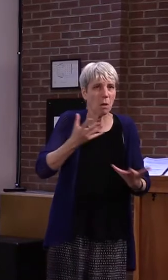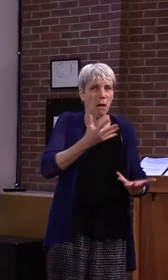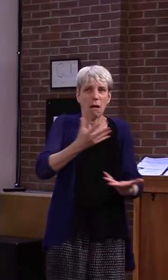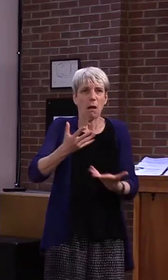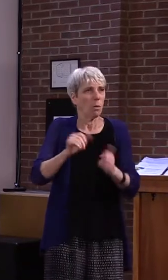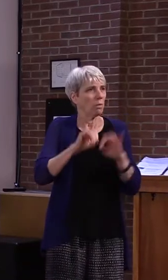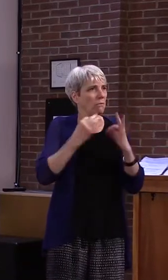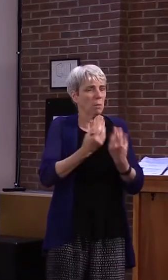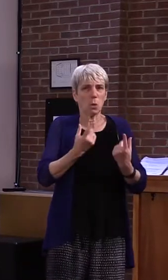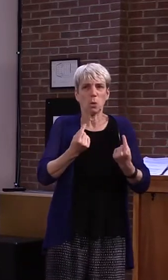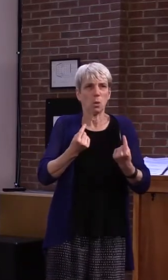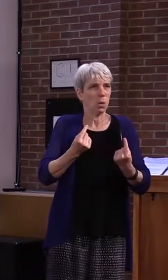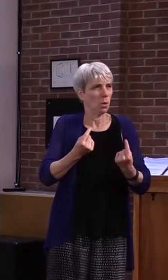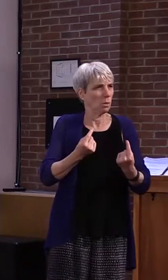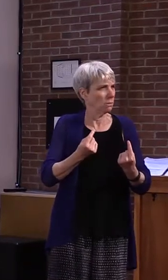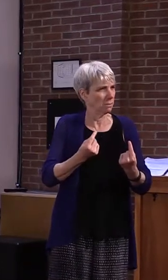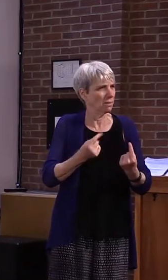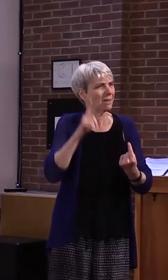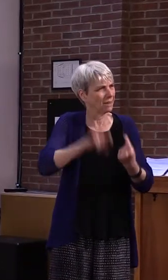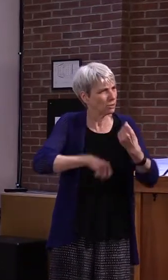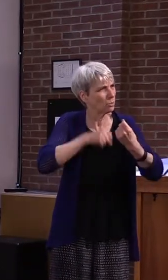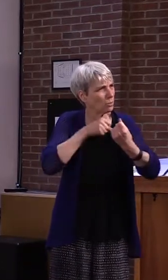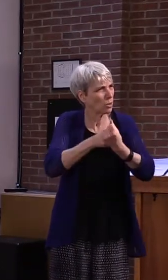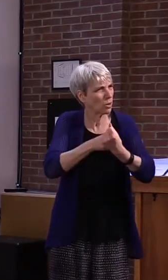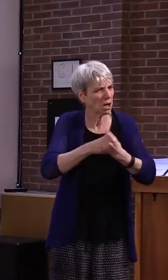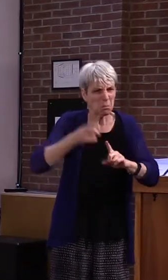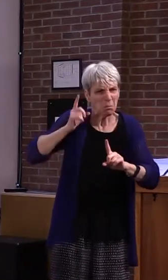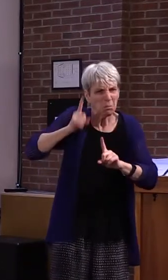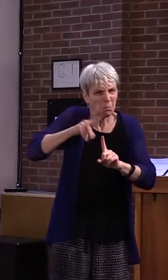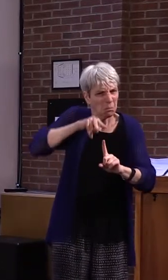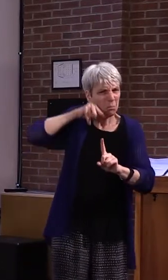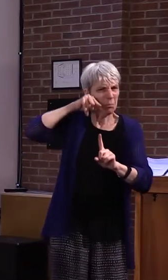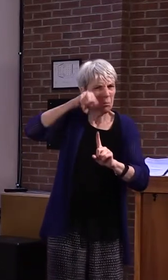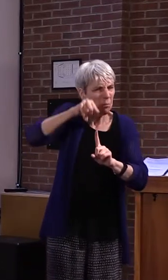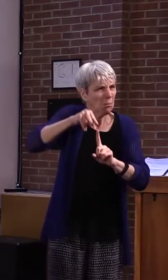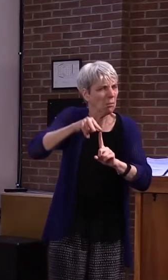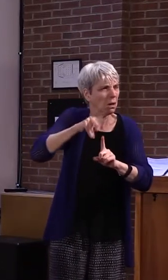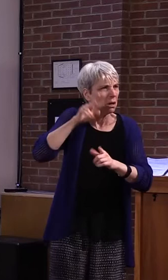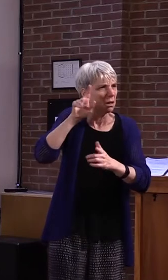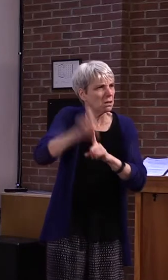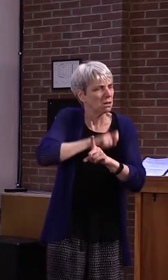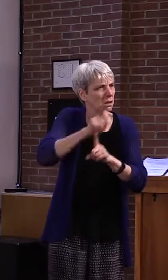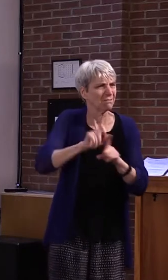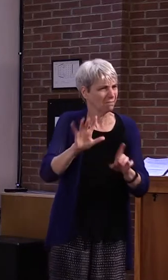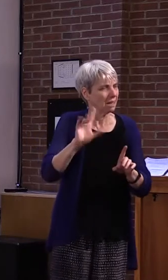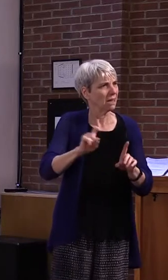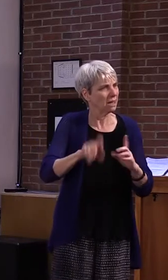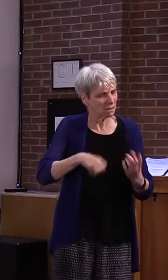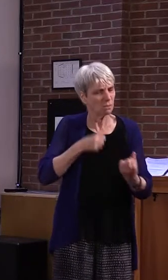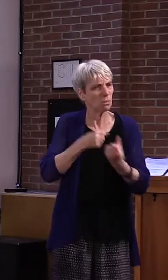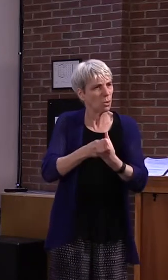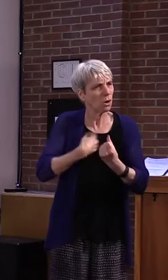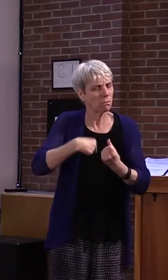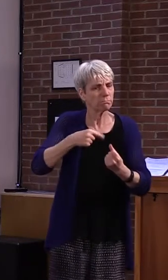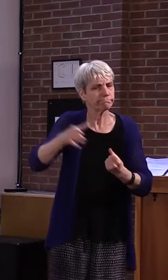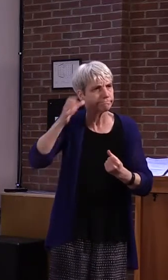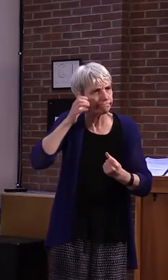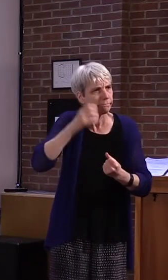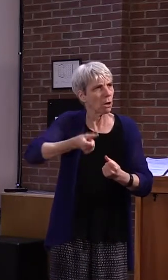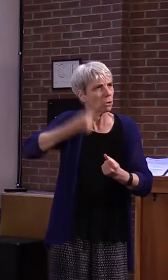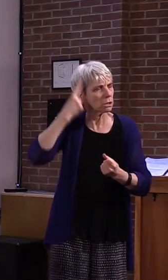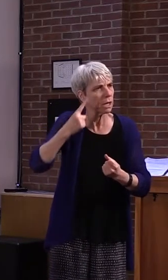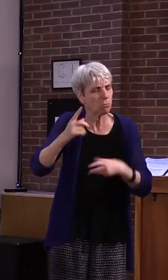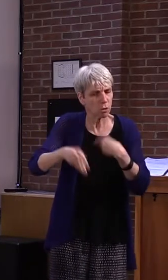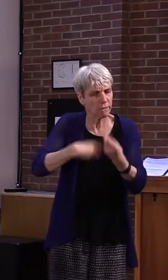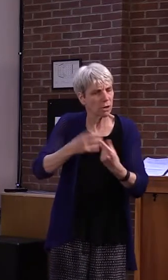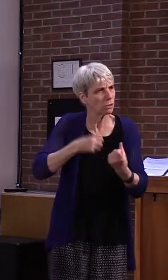they need connection and help, not more law enforcement. And we have been surrounding a lot of